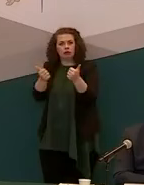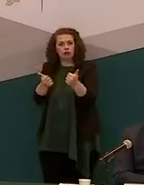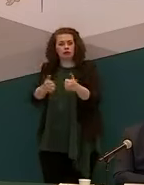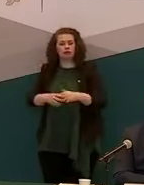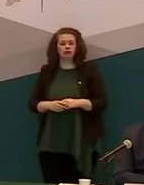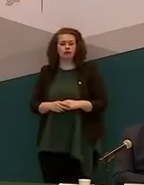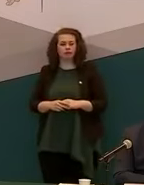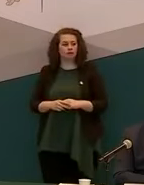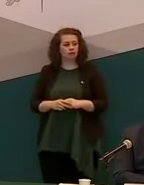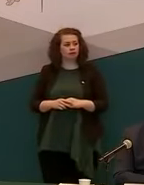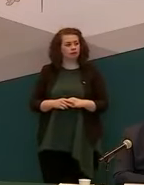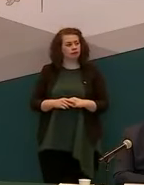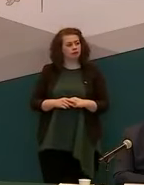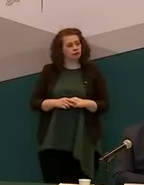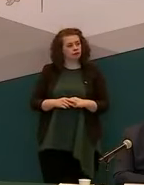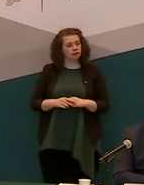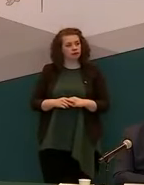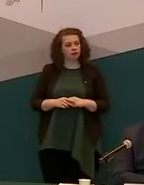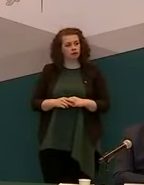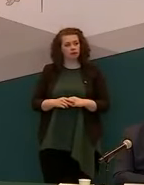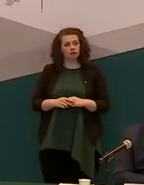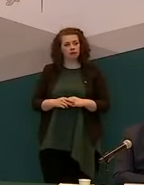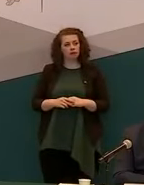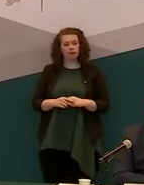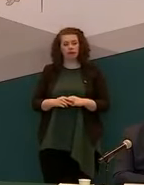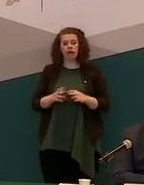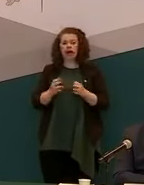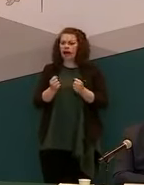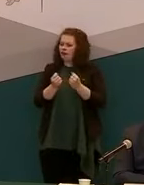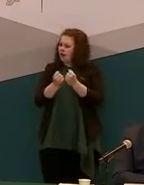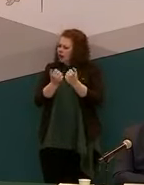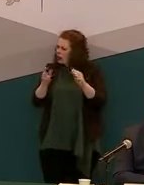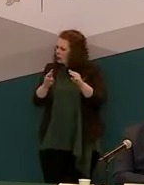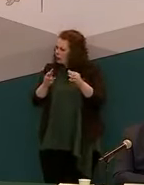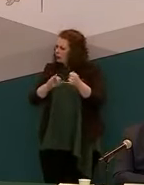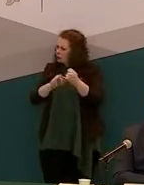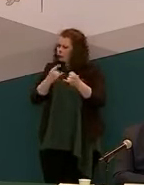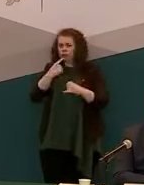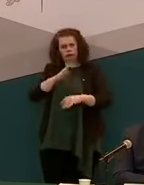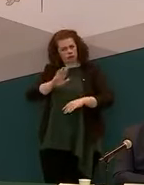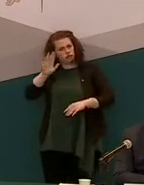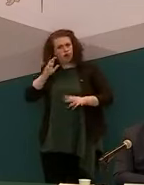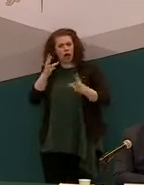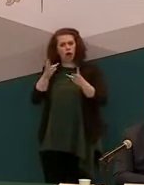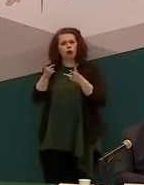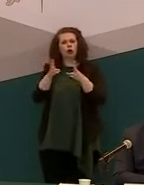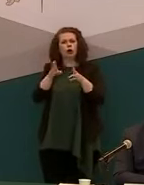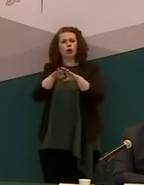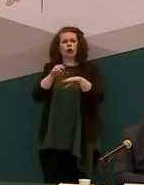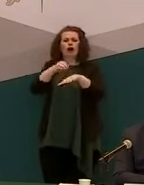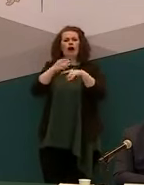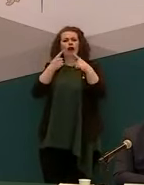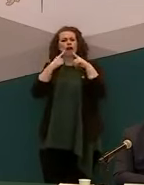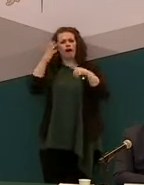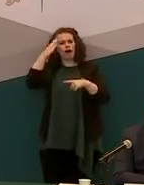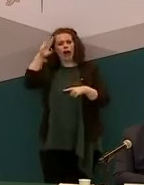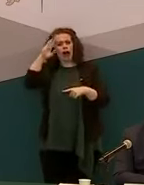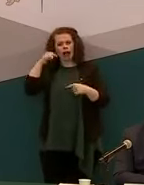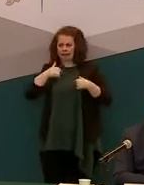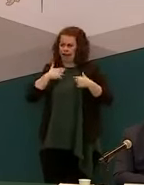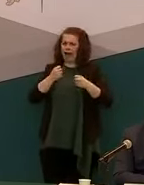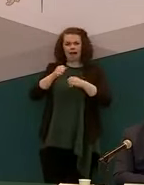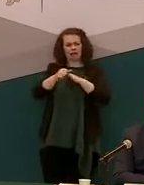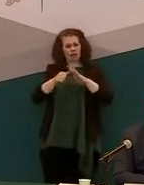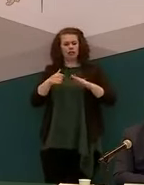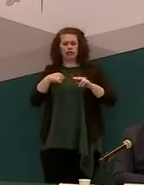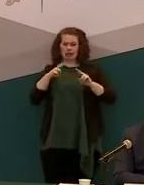of reports of people who signed up for the On-Call, Ireland On-Call initiative, and saying that they didn't get calls, and and reports